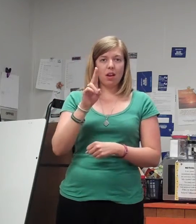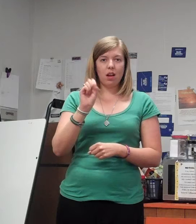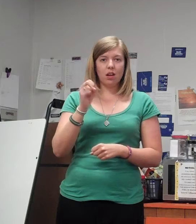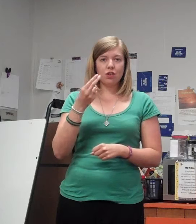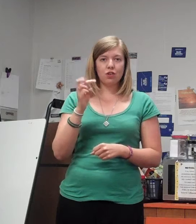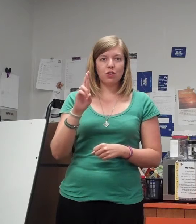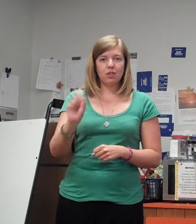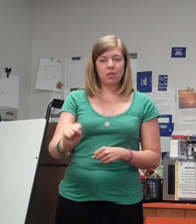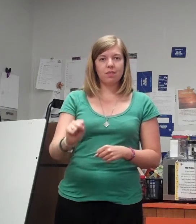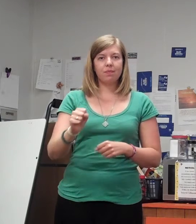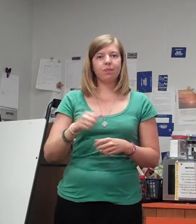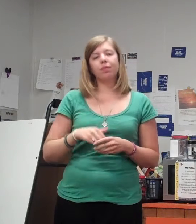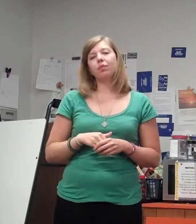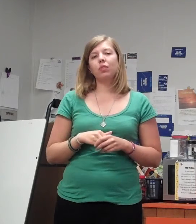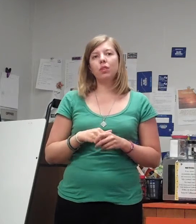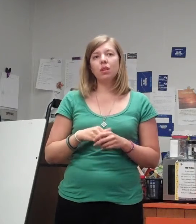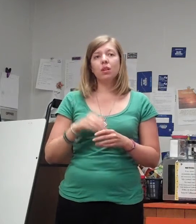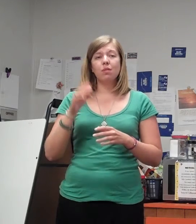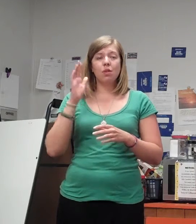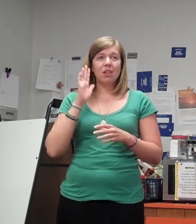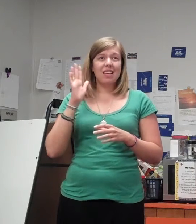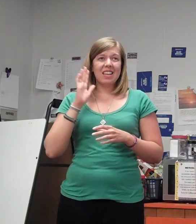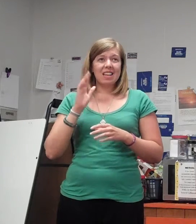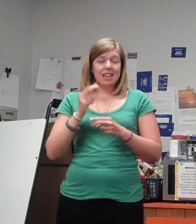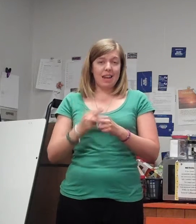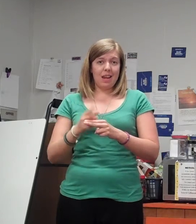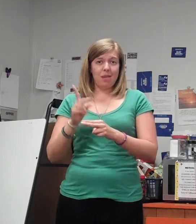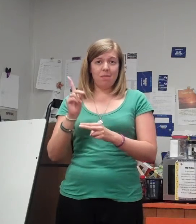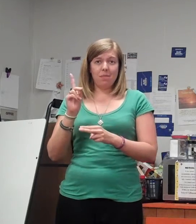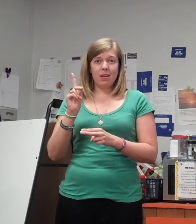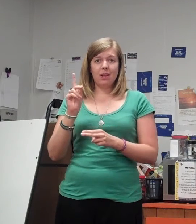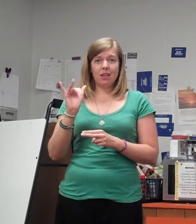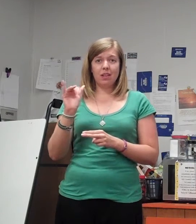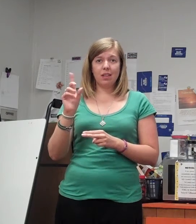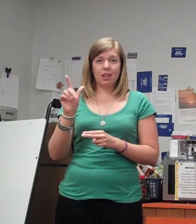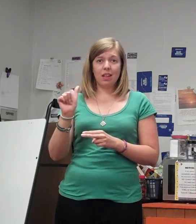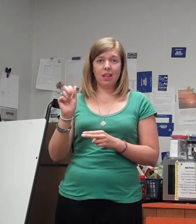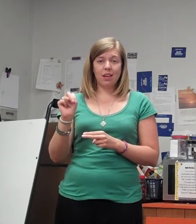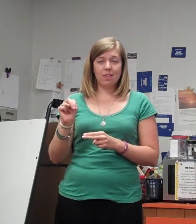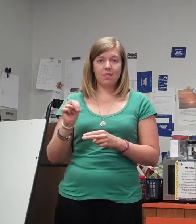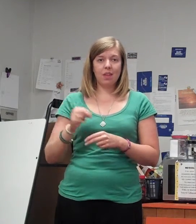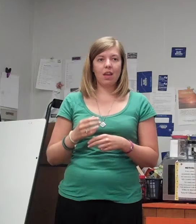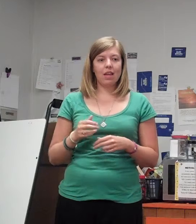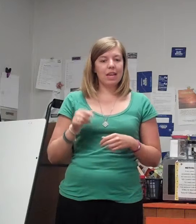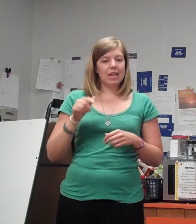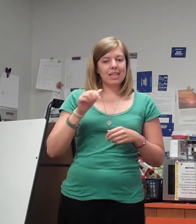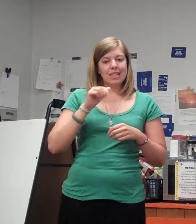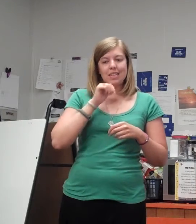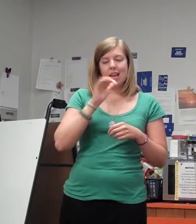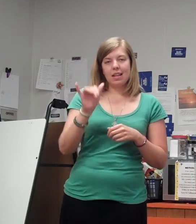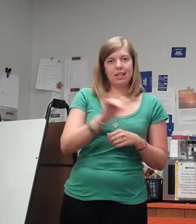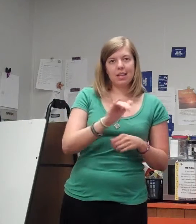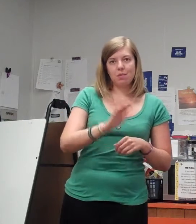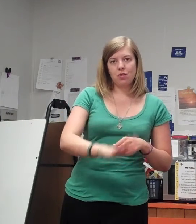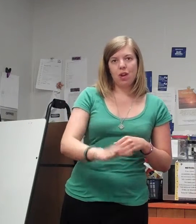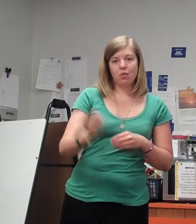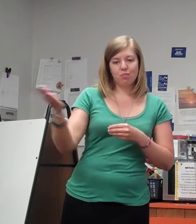That's not the child we brought home, obviously, because we don't have a Dylan at our house. But that is who we started